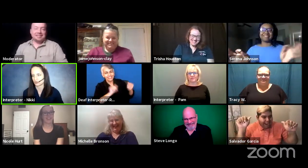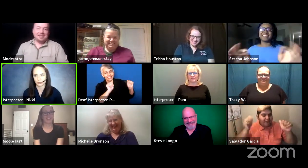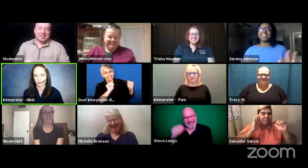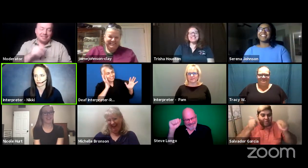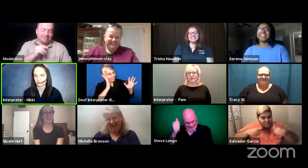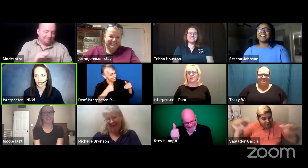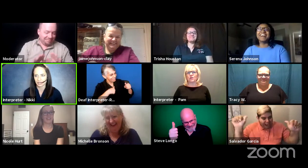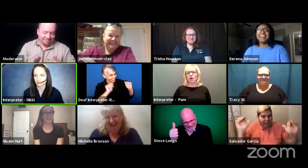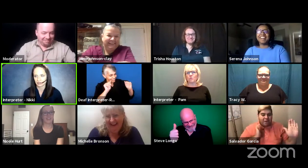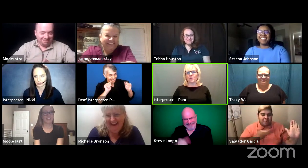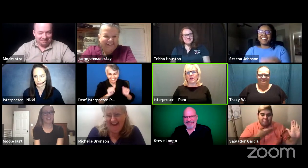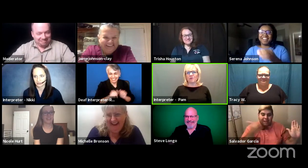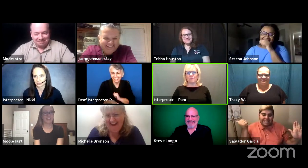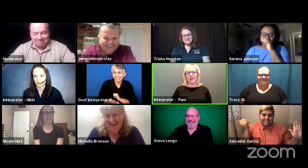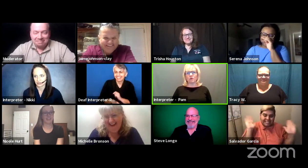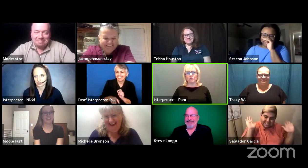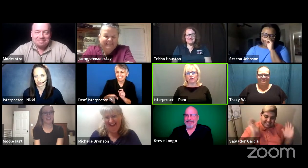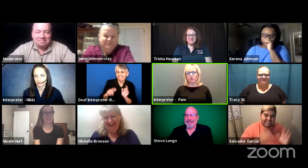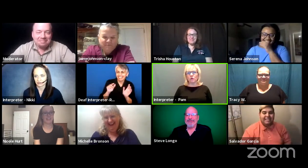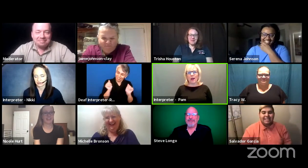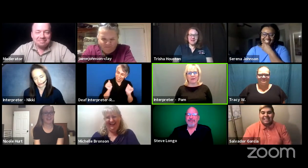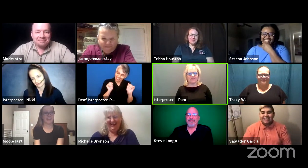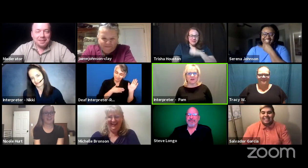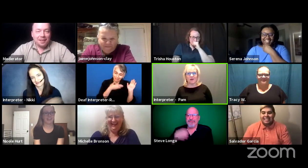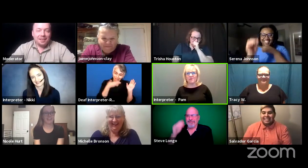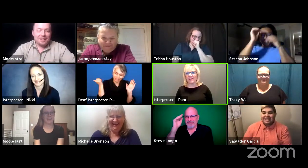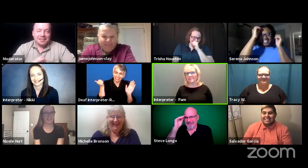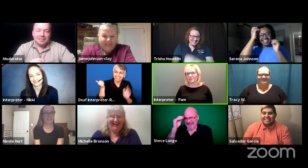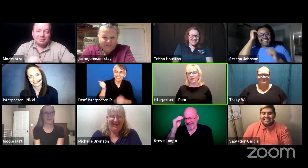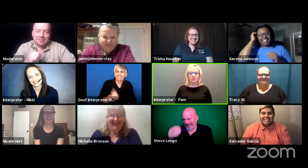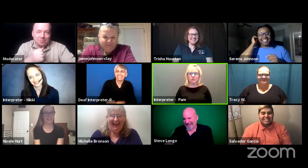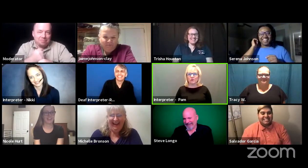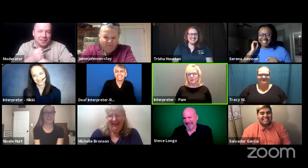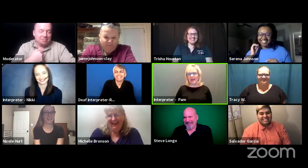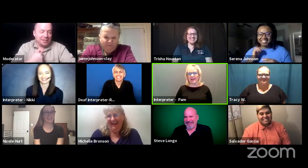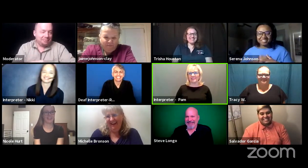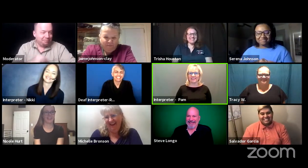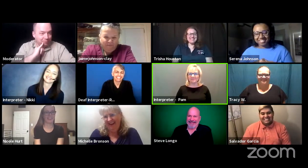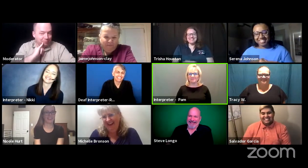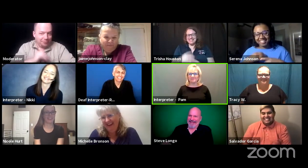doable, right? No problem. I will do my very best. We will do our best.